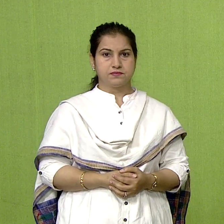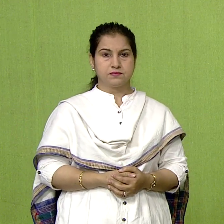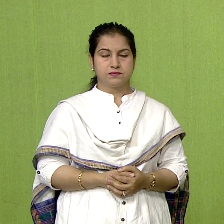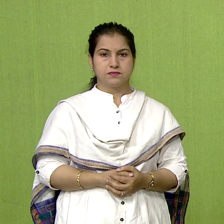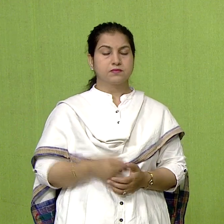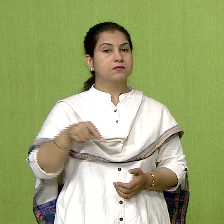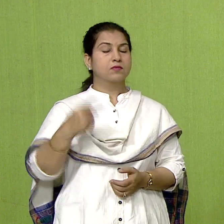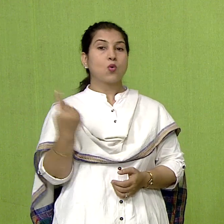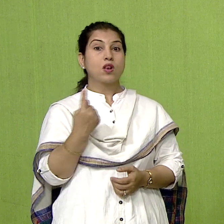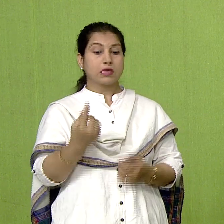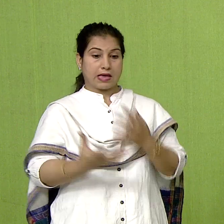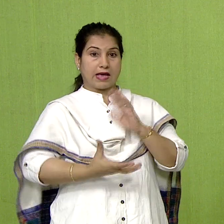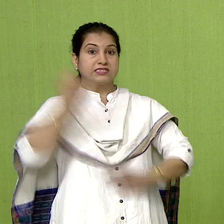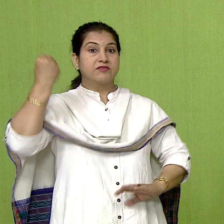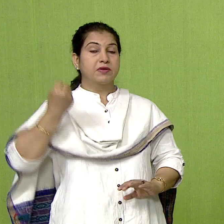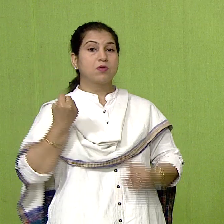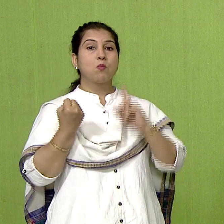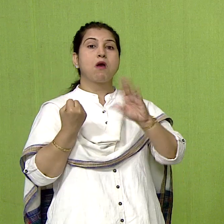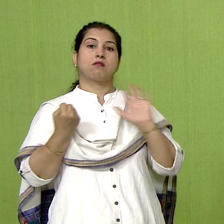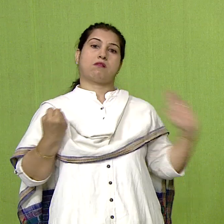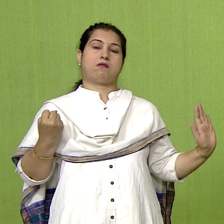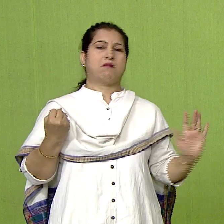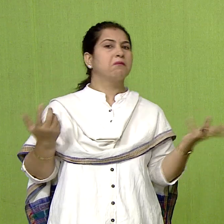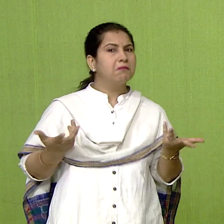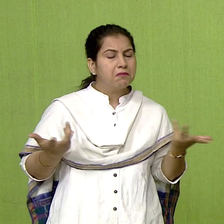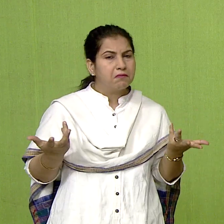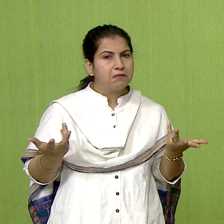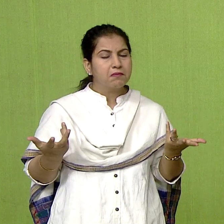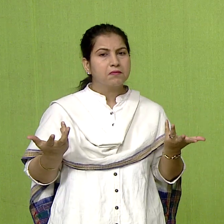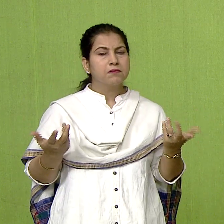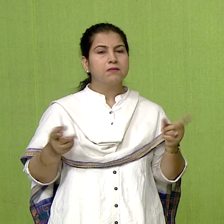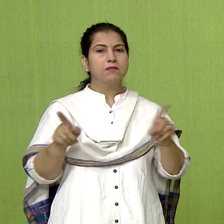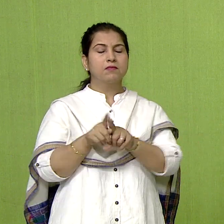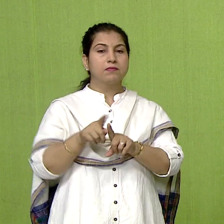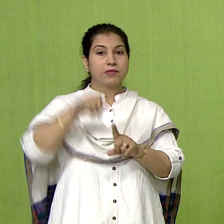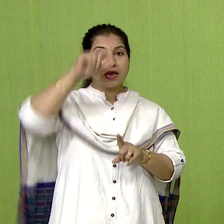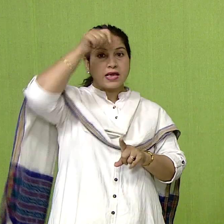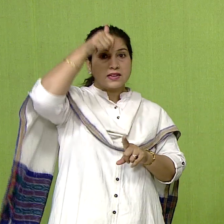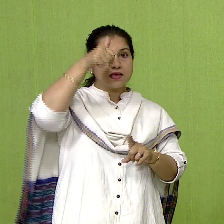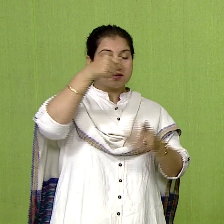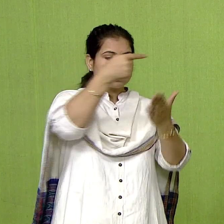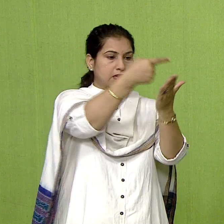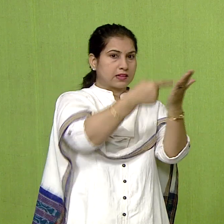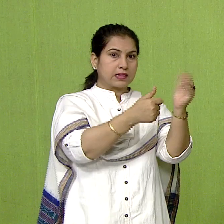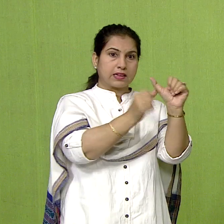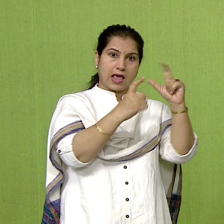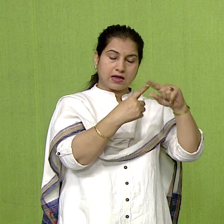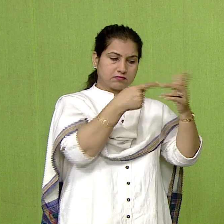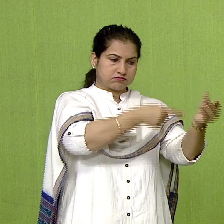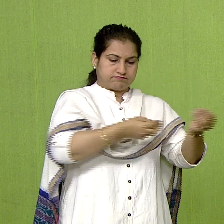The only achievement of Congress was the passing of the Indian Council Act in the